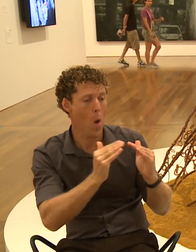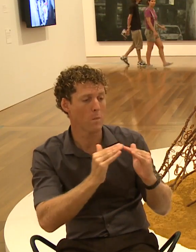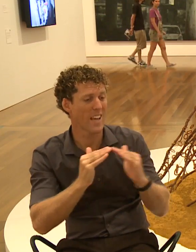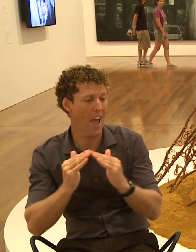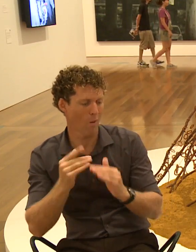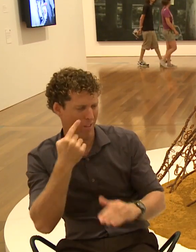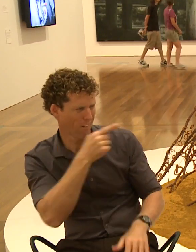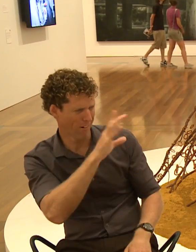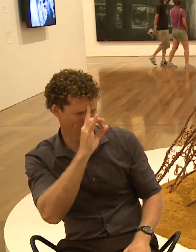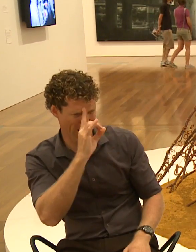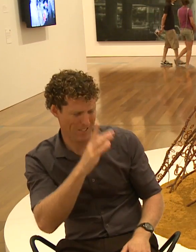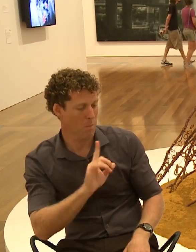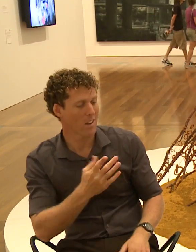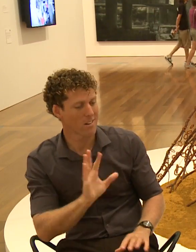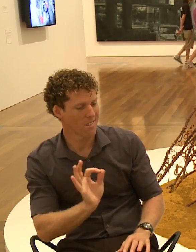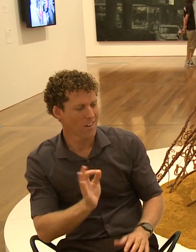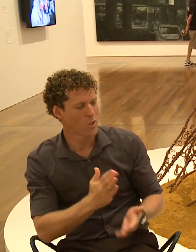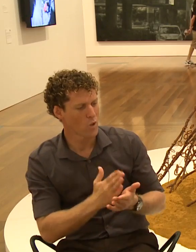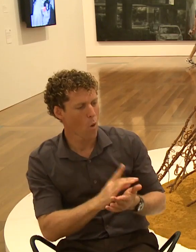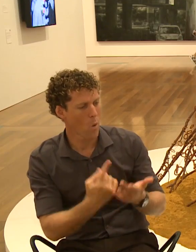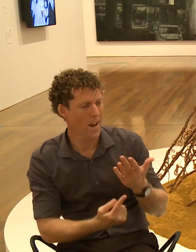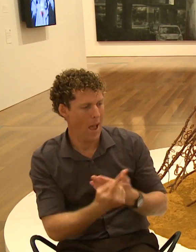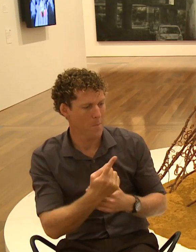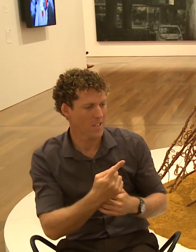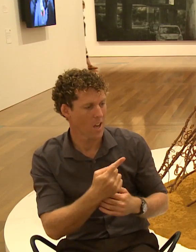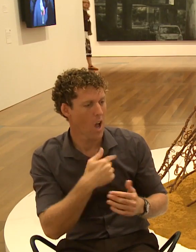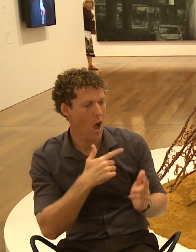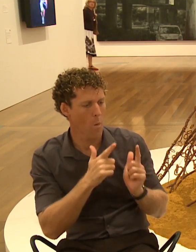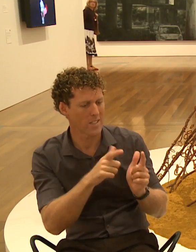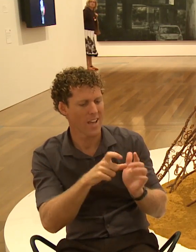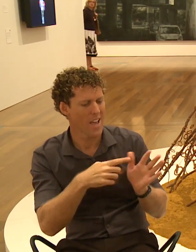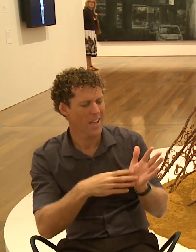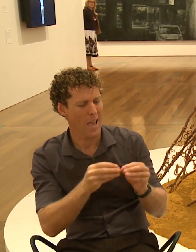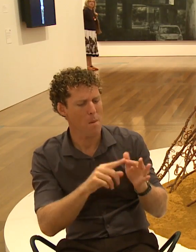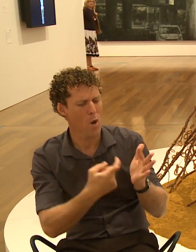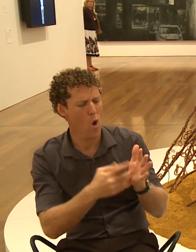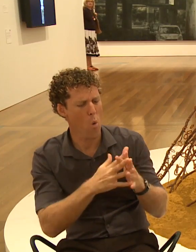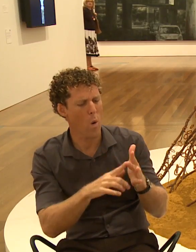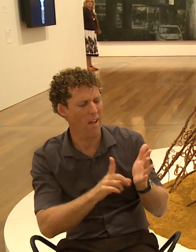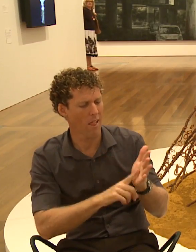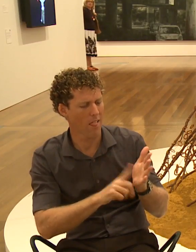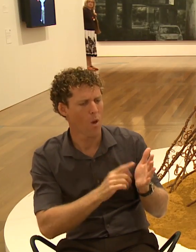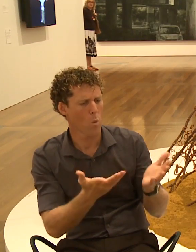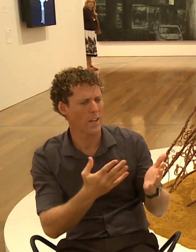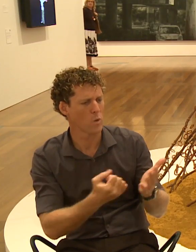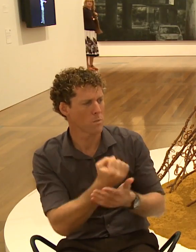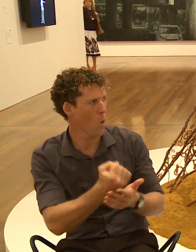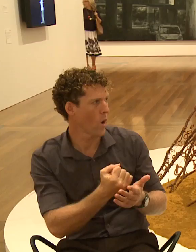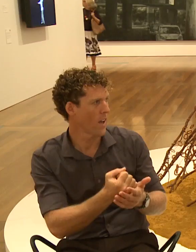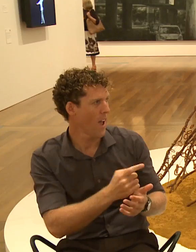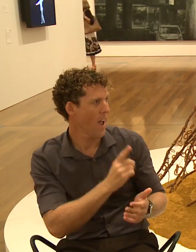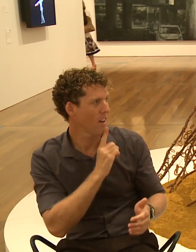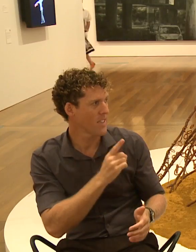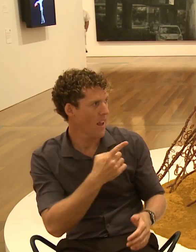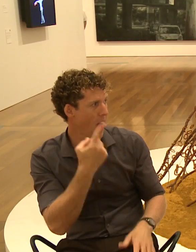well, and I'll tell you what though, what's happened is, we actually went to Camberwell the other day, and who I went with said, look at